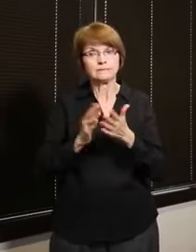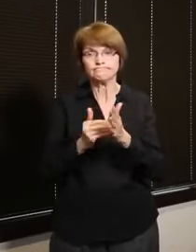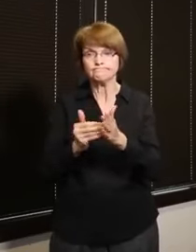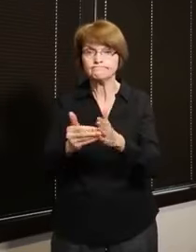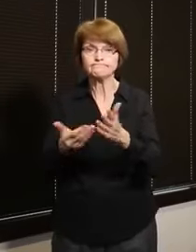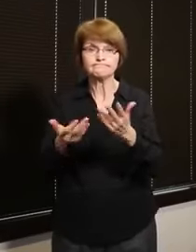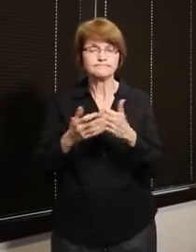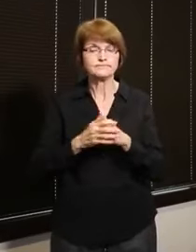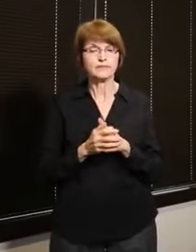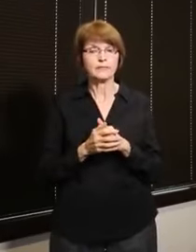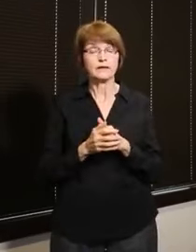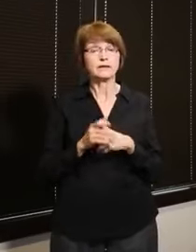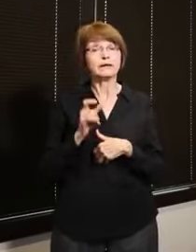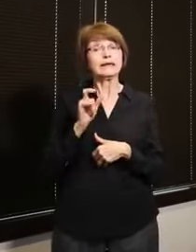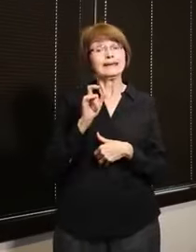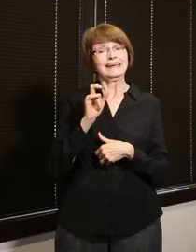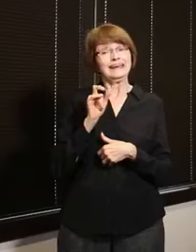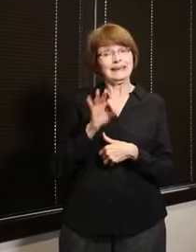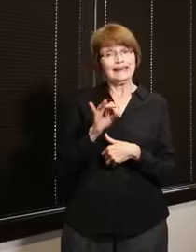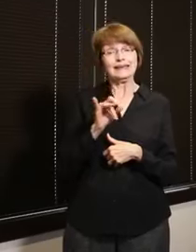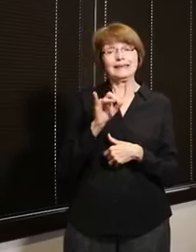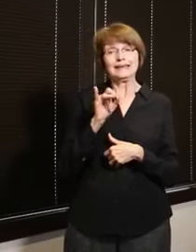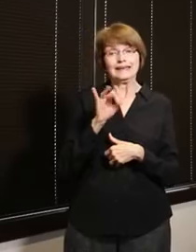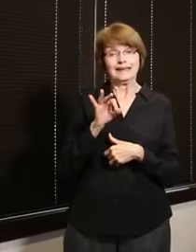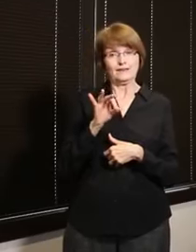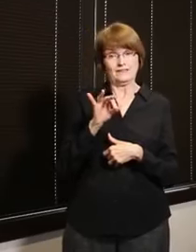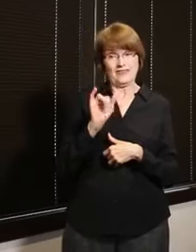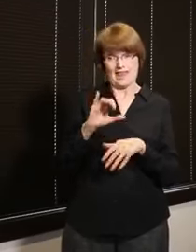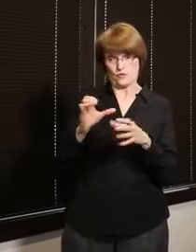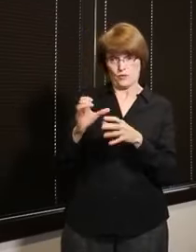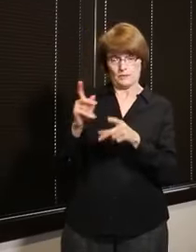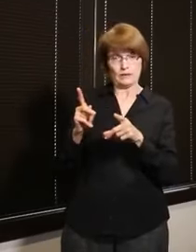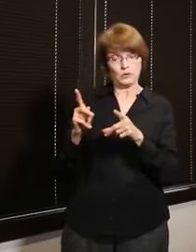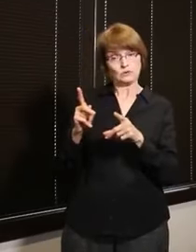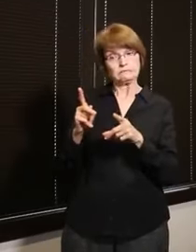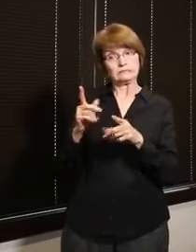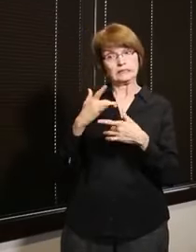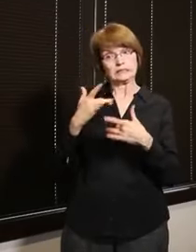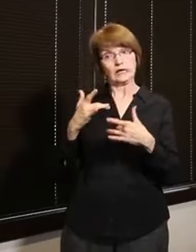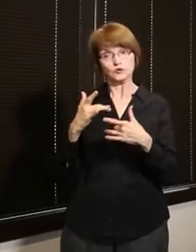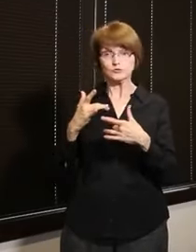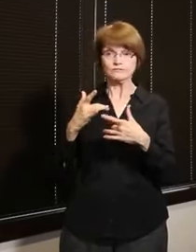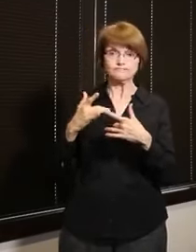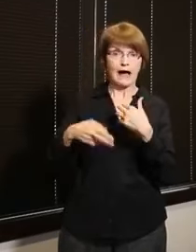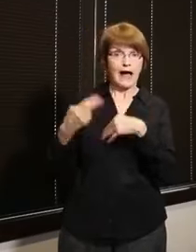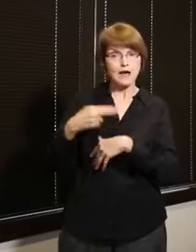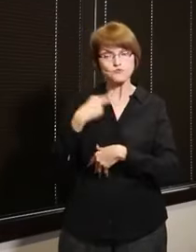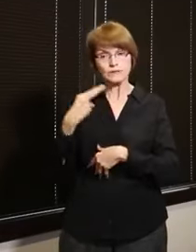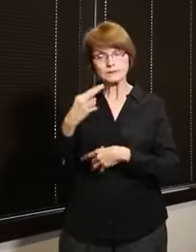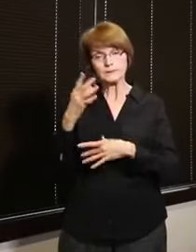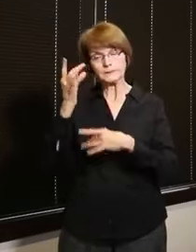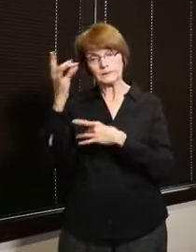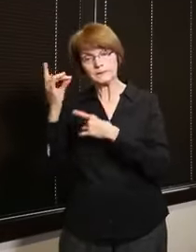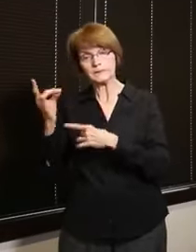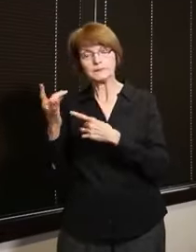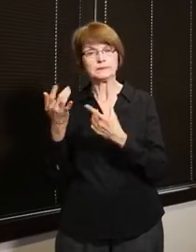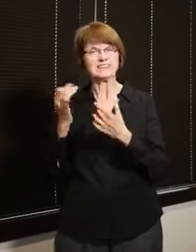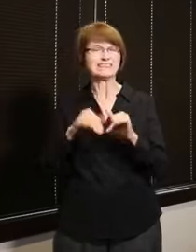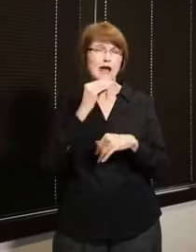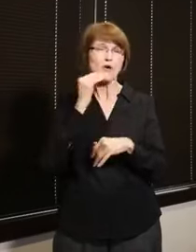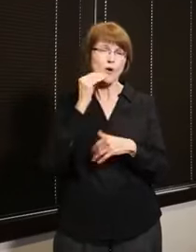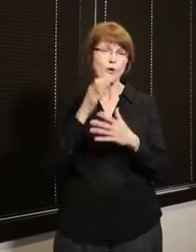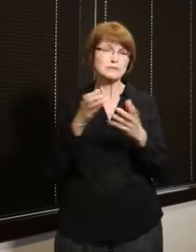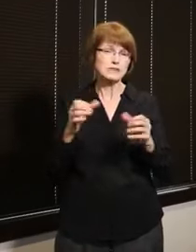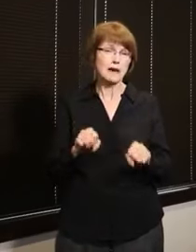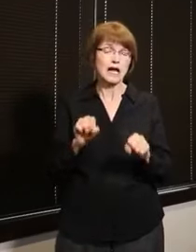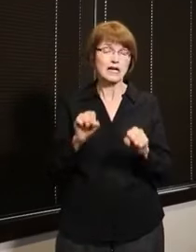that if you are one of those vulnerable classes, that you stay at home as much as possible. And so that's people that are over 65